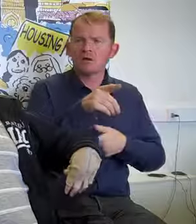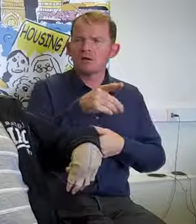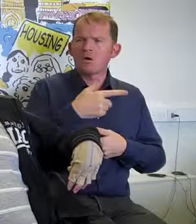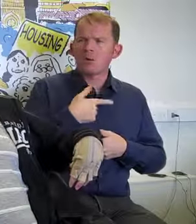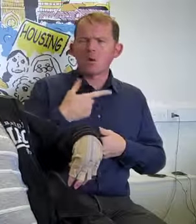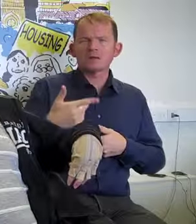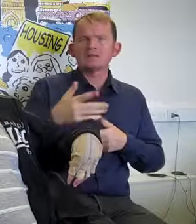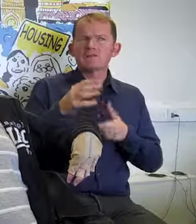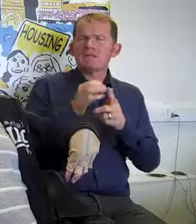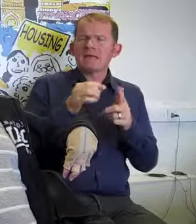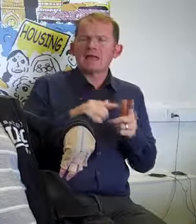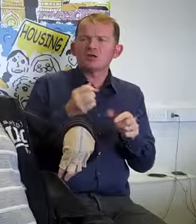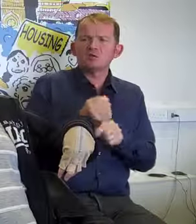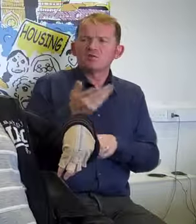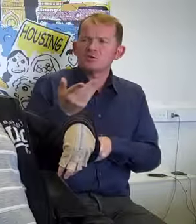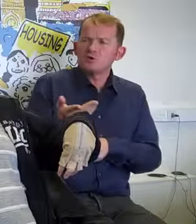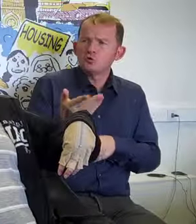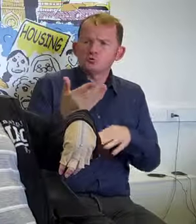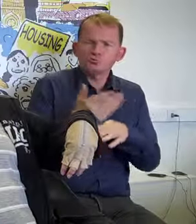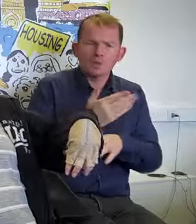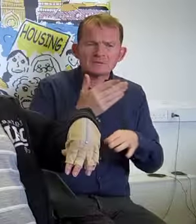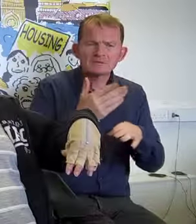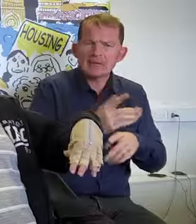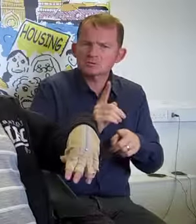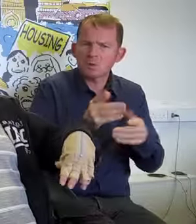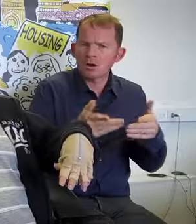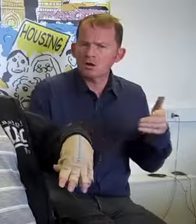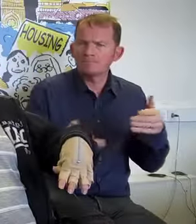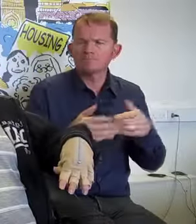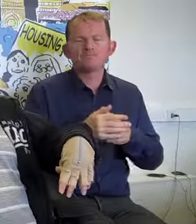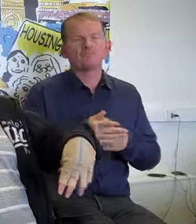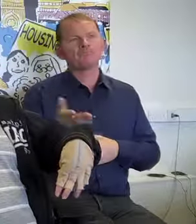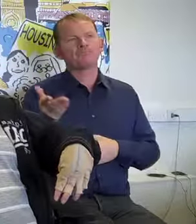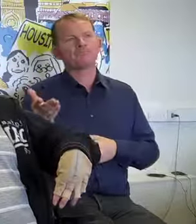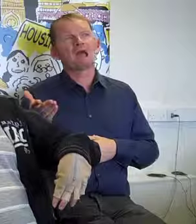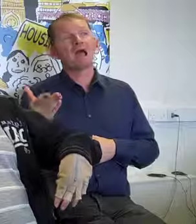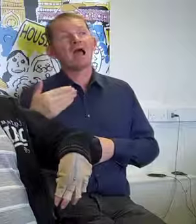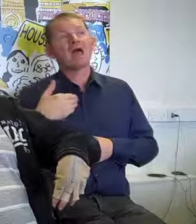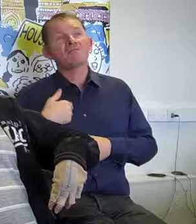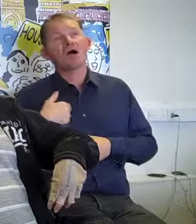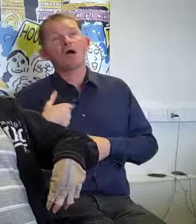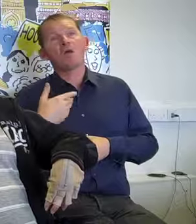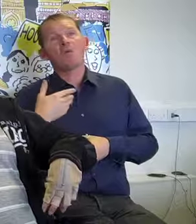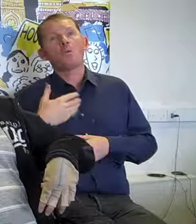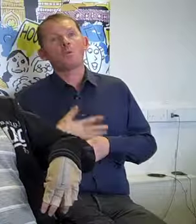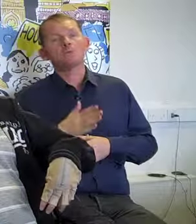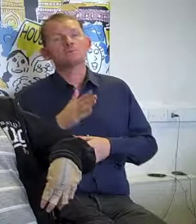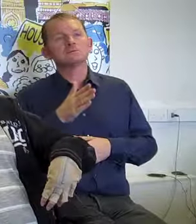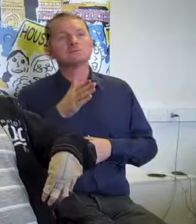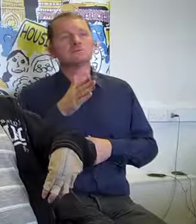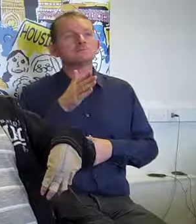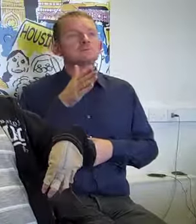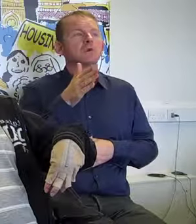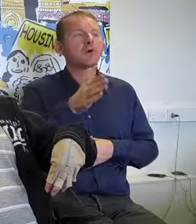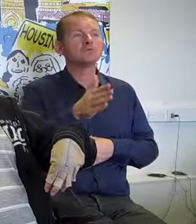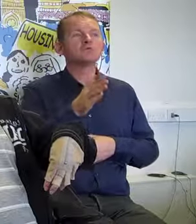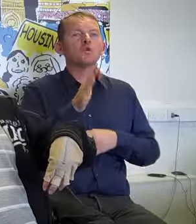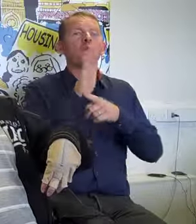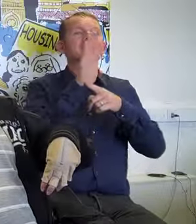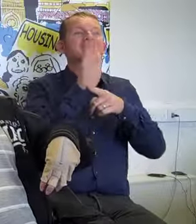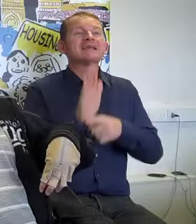kind of jobs and tasks? Like if I want to go to the cinema, they